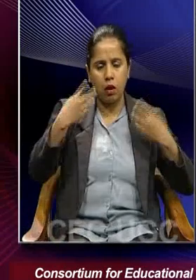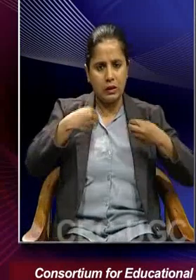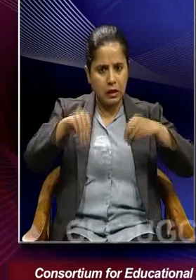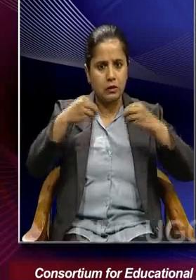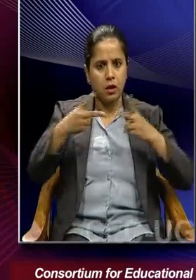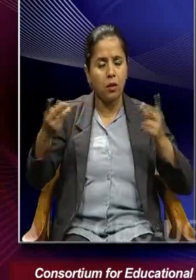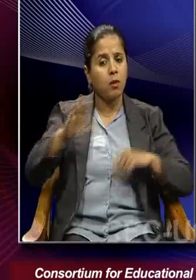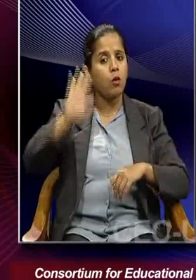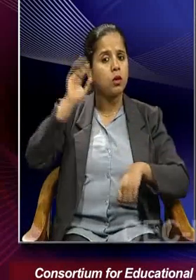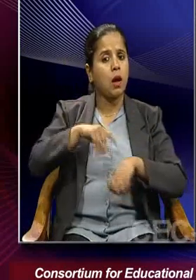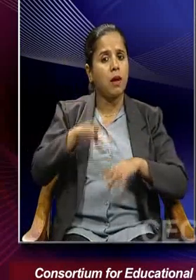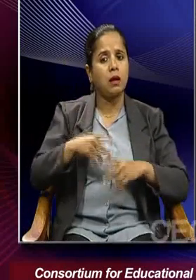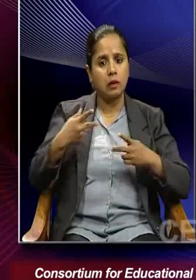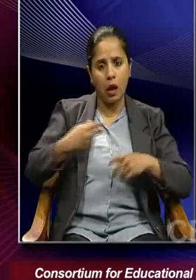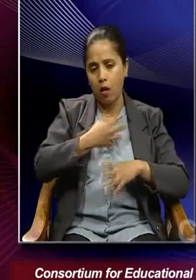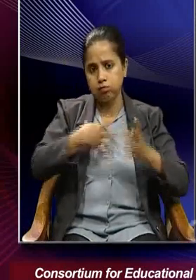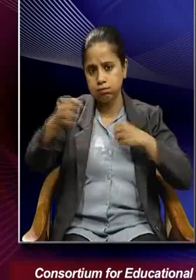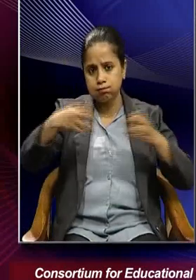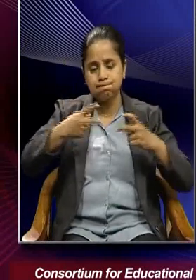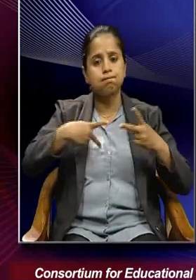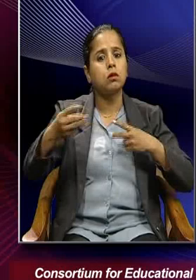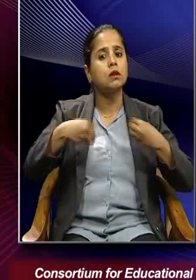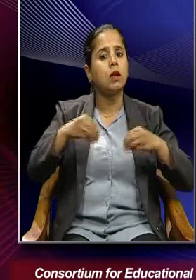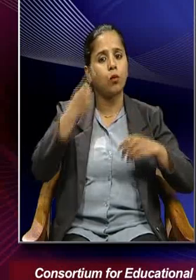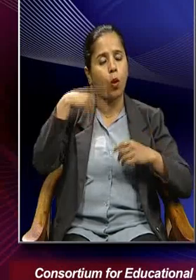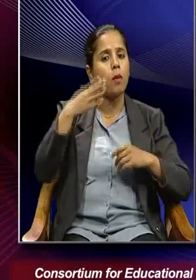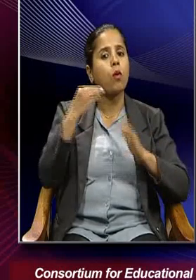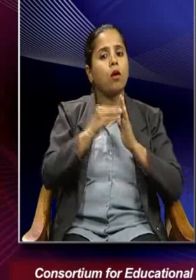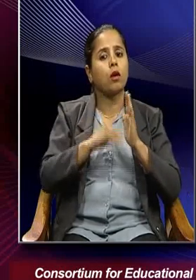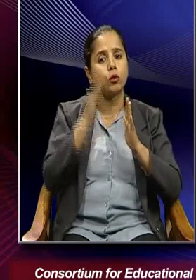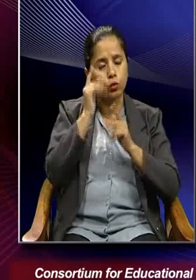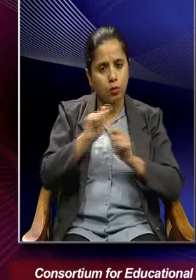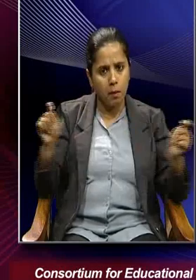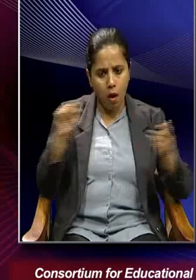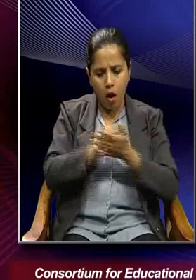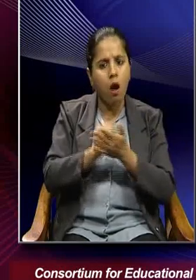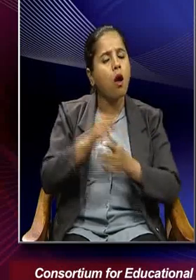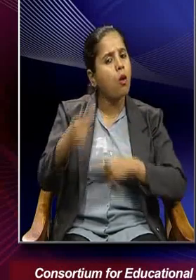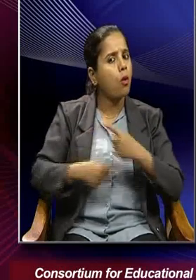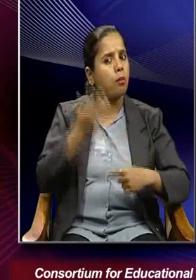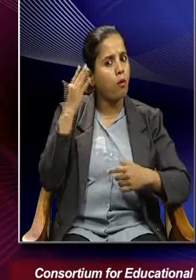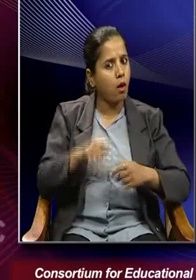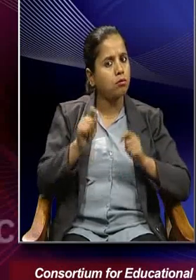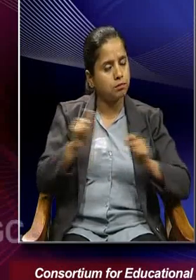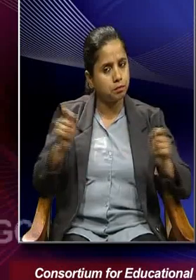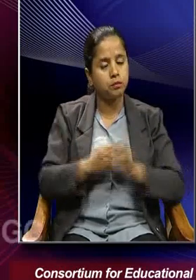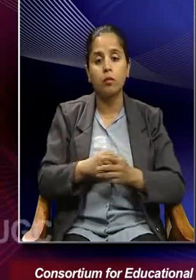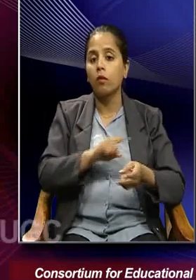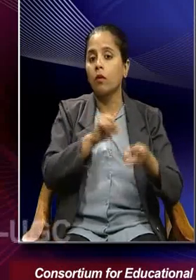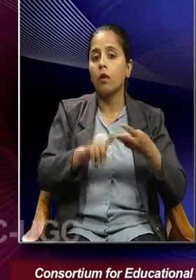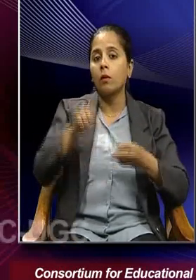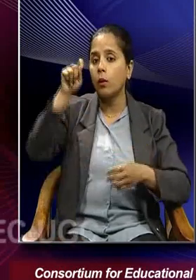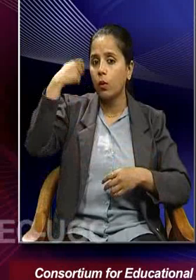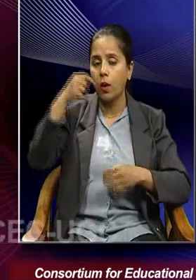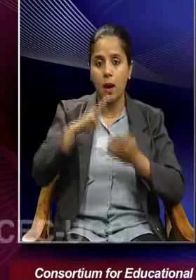time, and all these kinds of things, they are being reported in the newspapers as well. Another film which